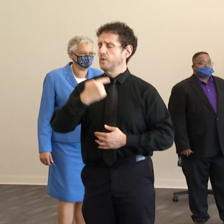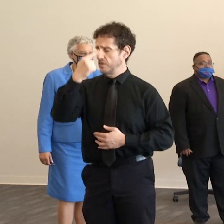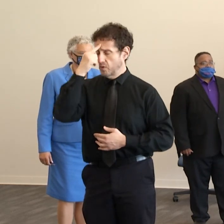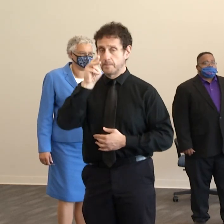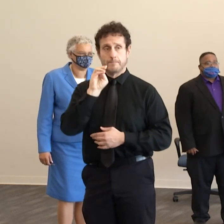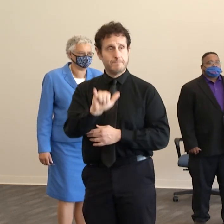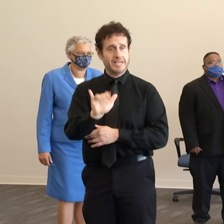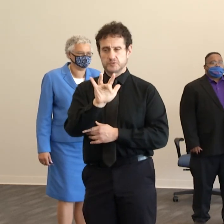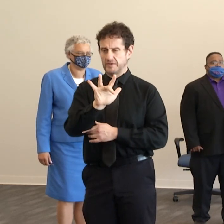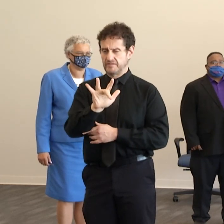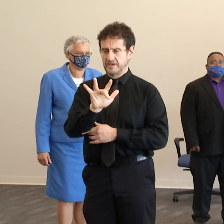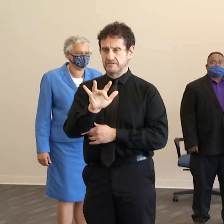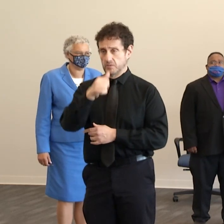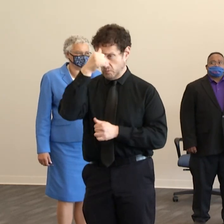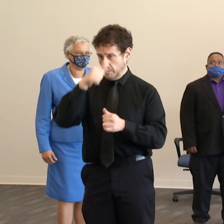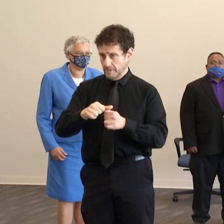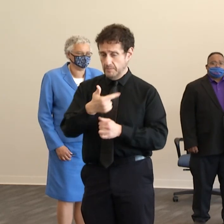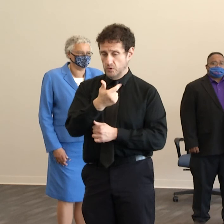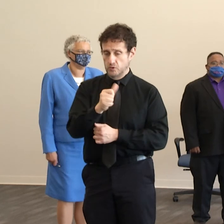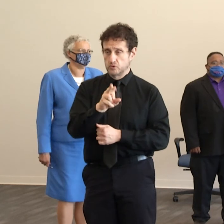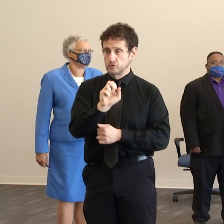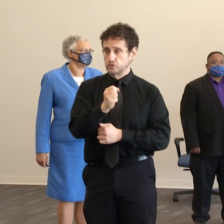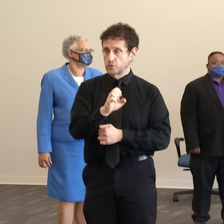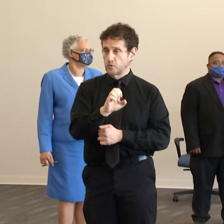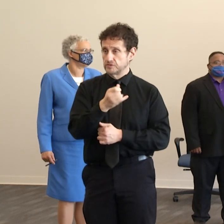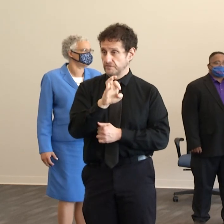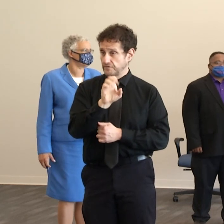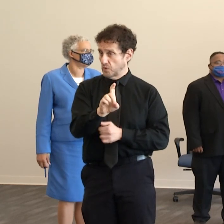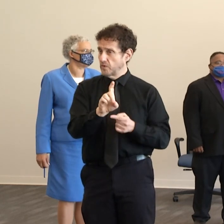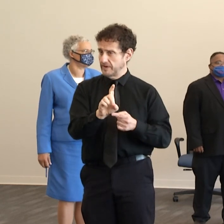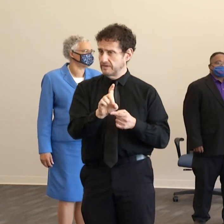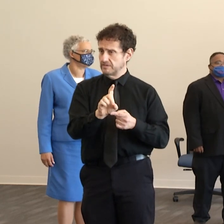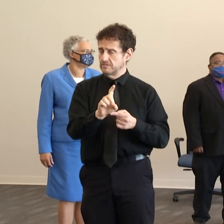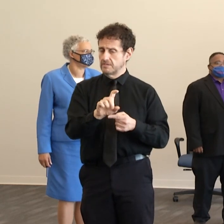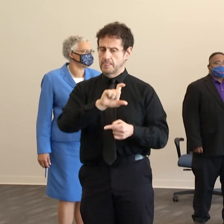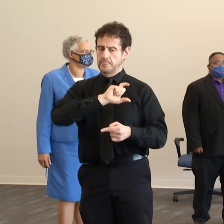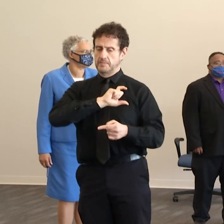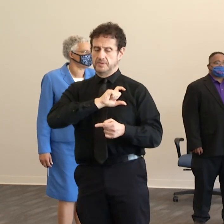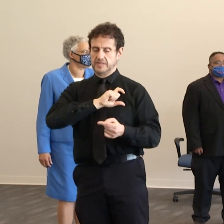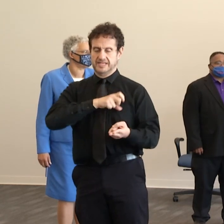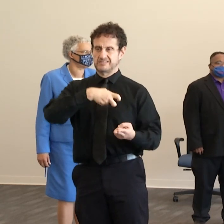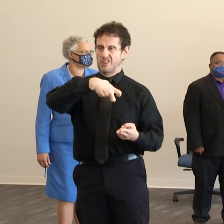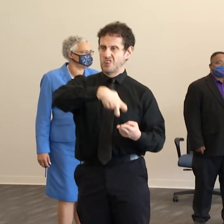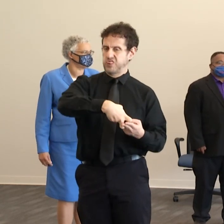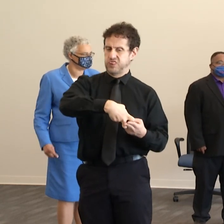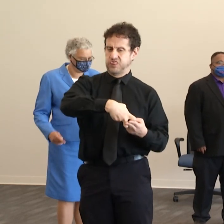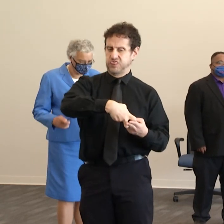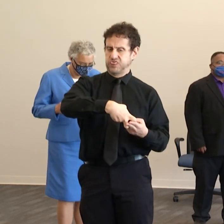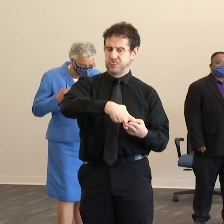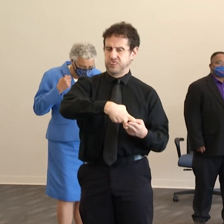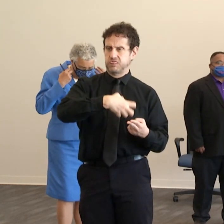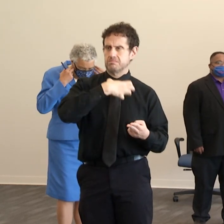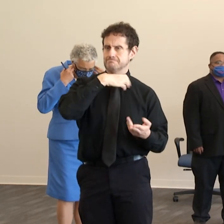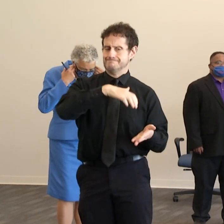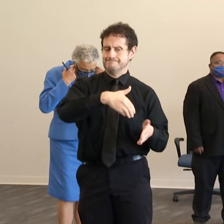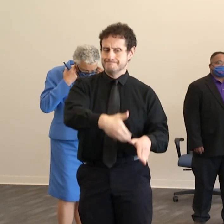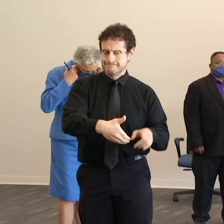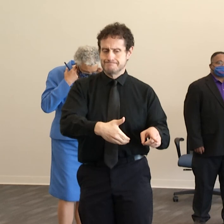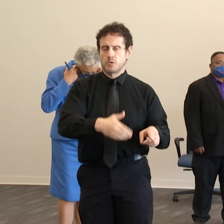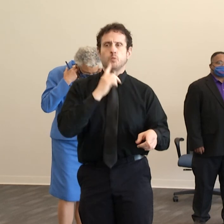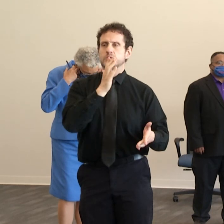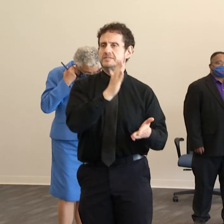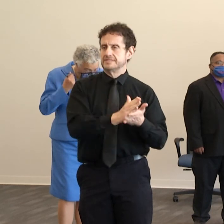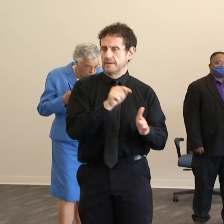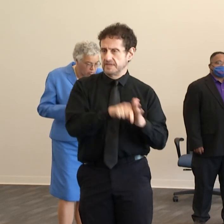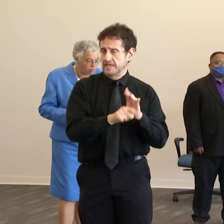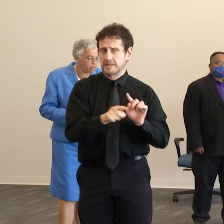Floyd would be a singular call to across America to stop this wanton killing. But sadly, in Kenosha last night,